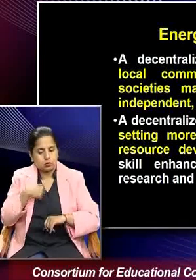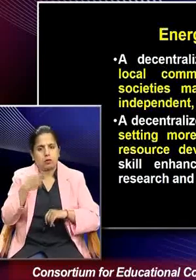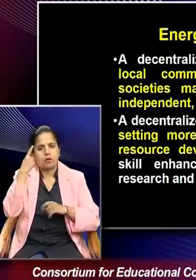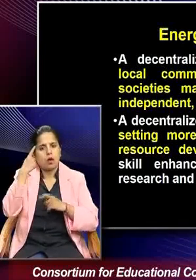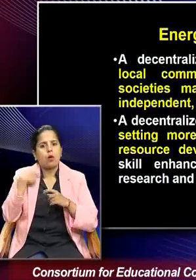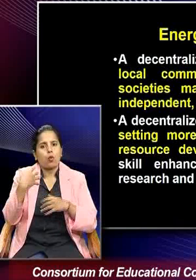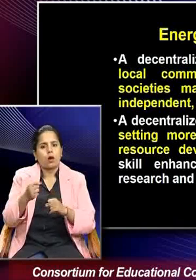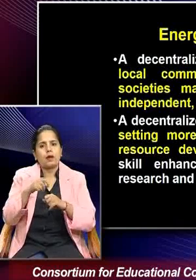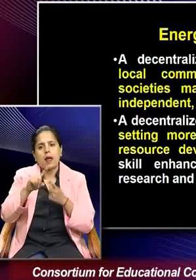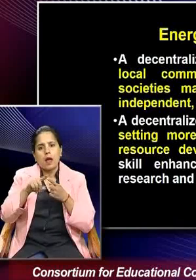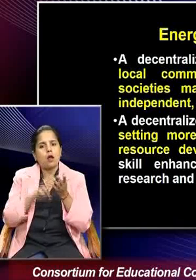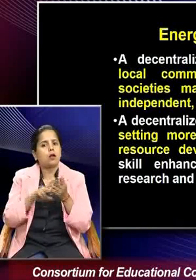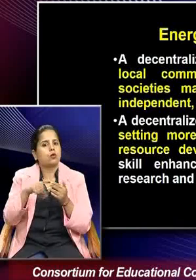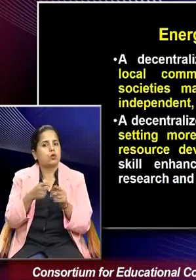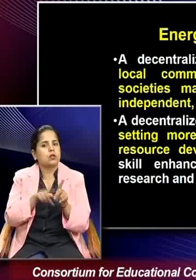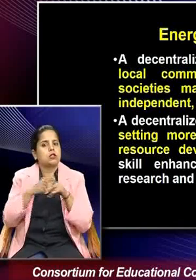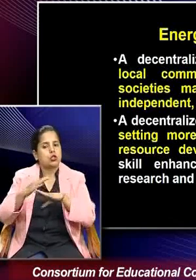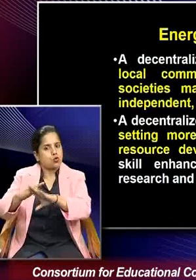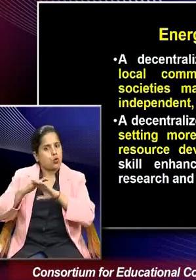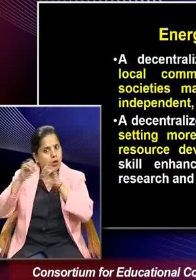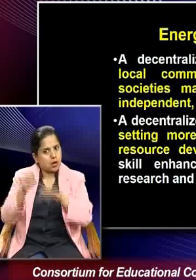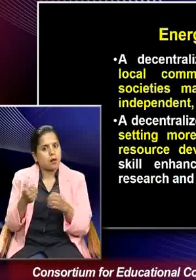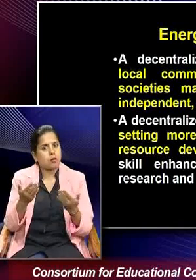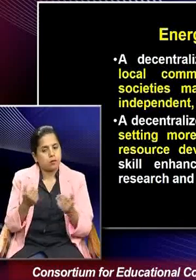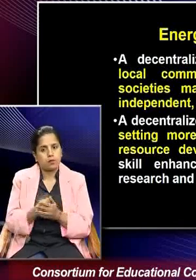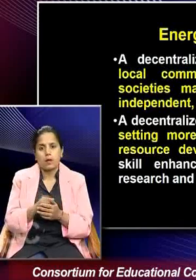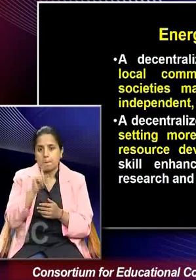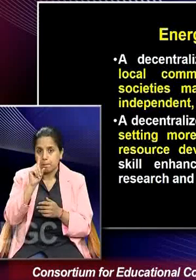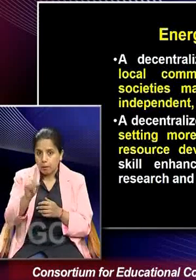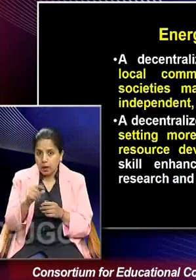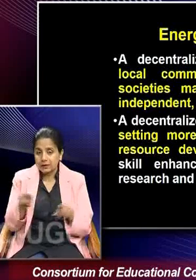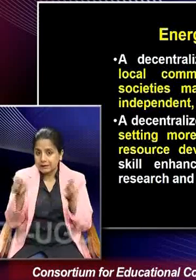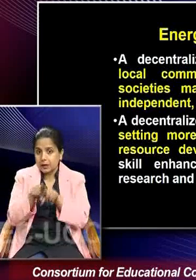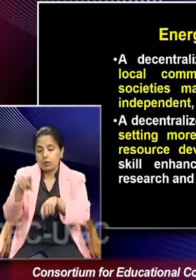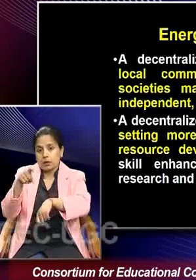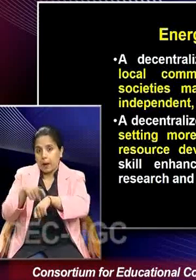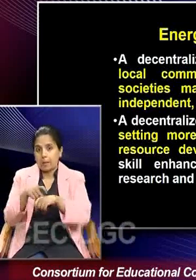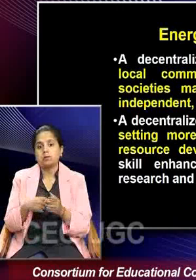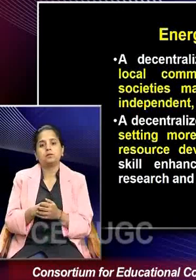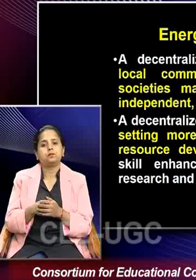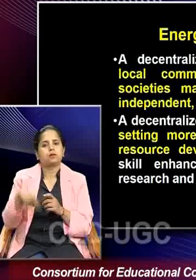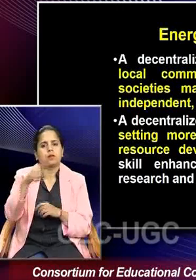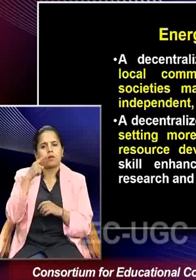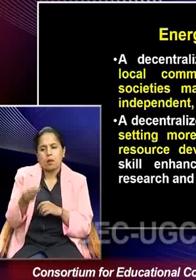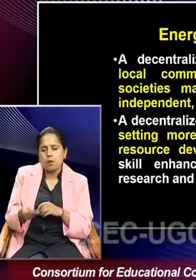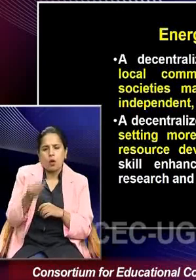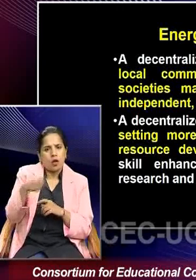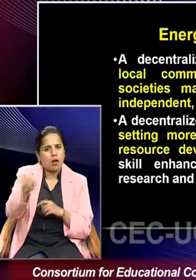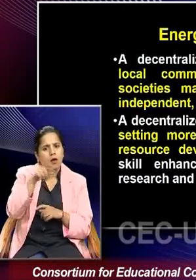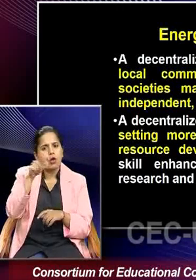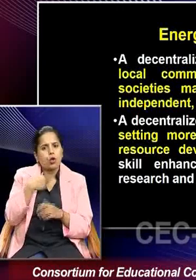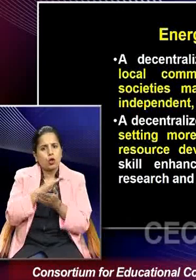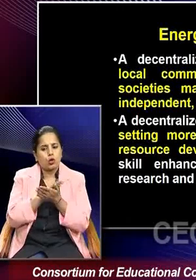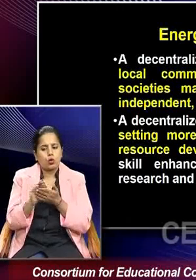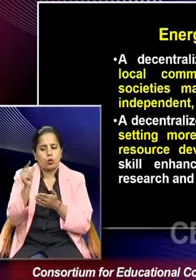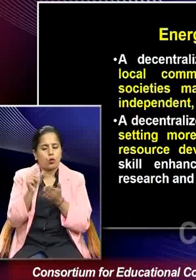energy secure. However, at the same time, it is more conducive for human